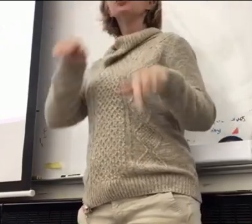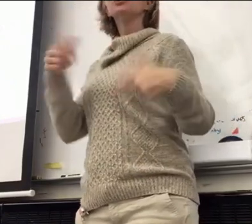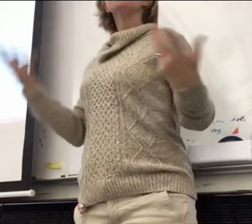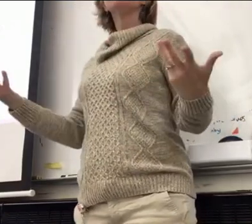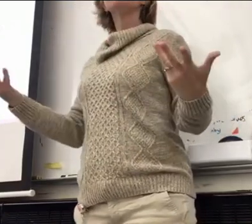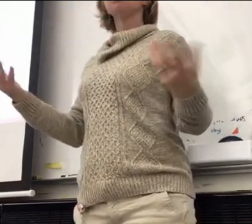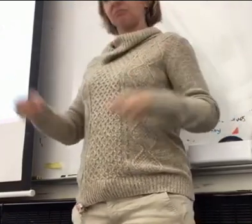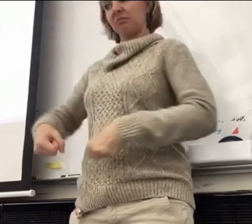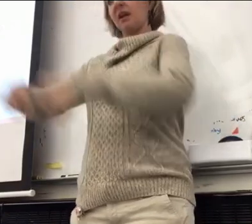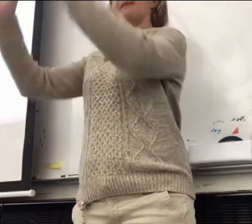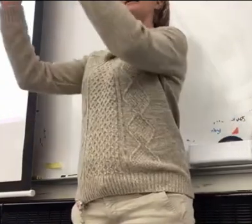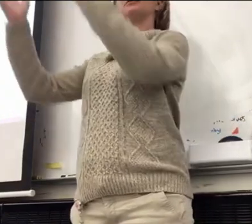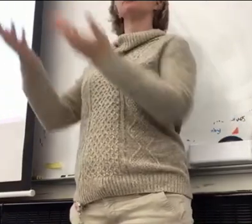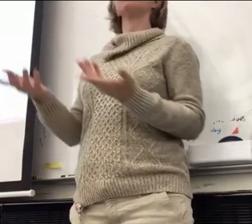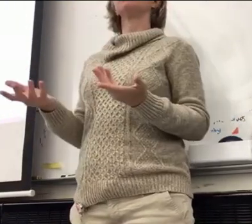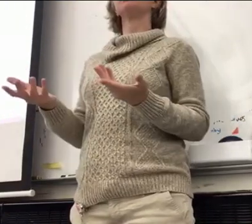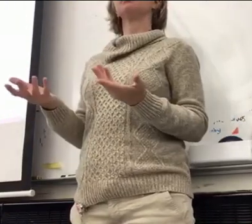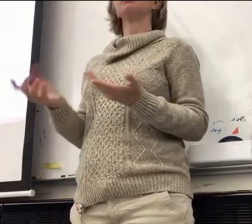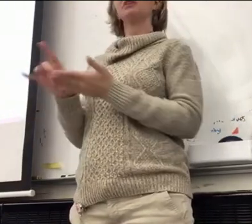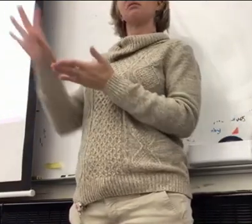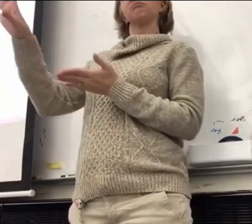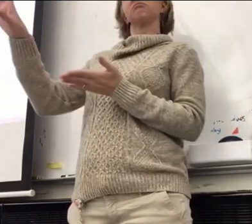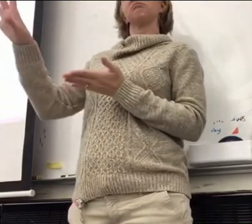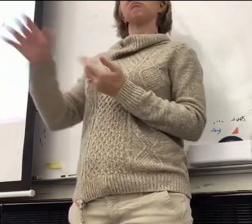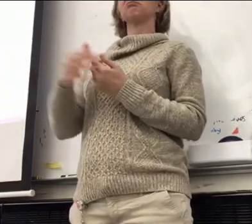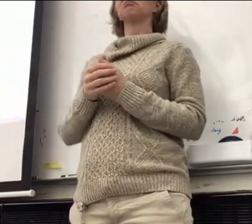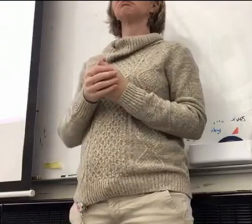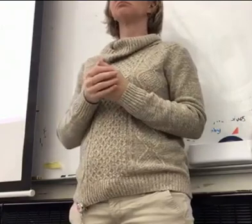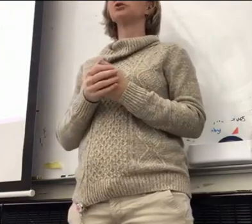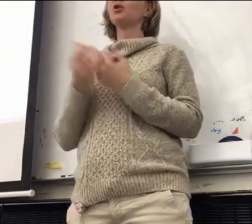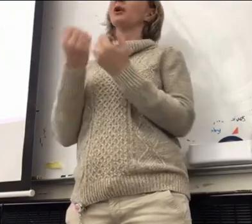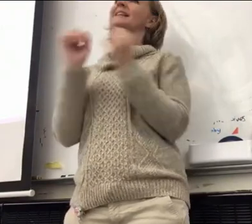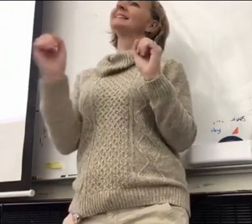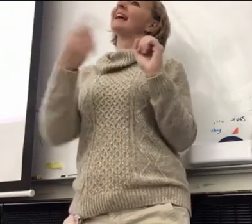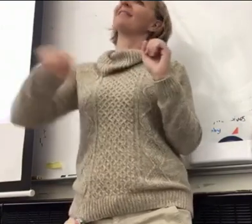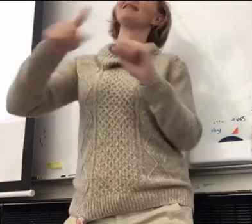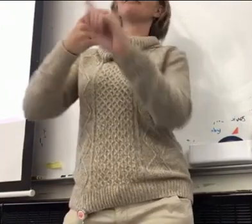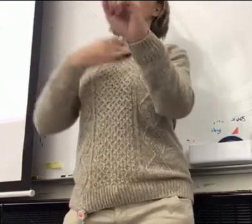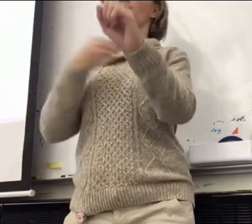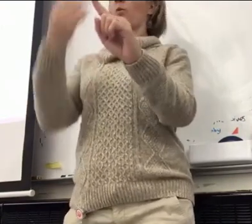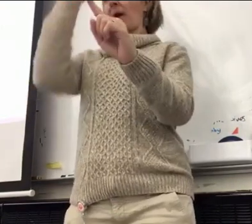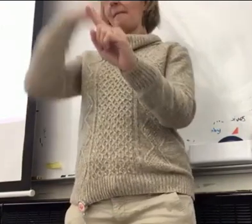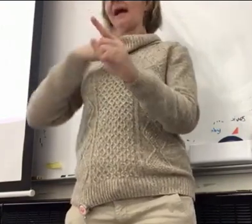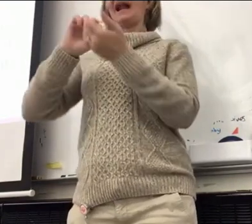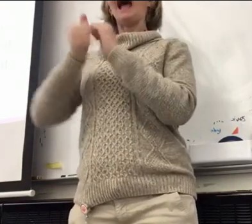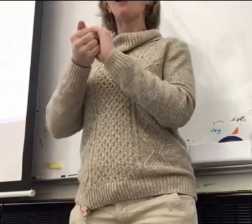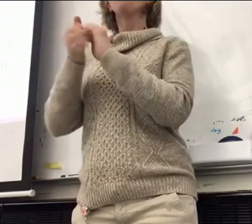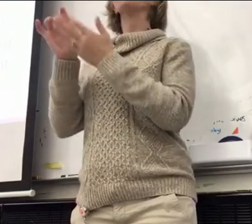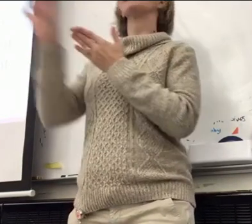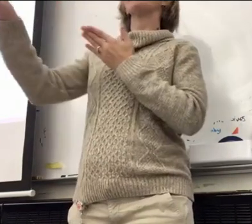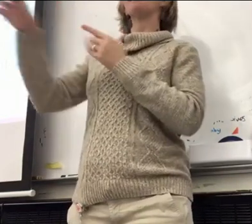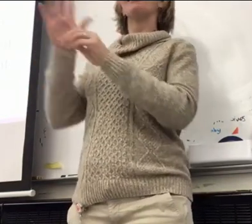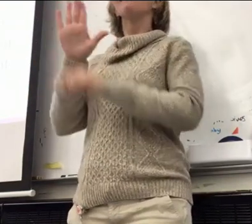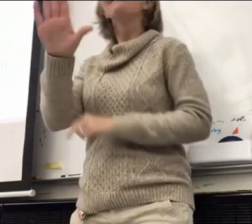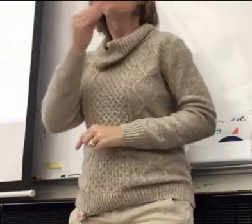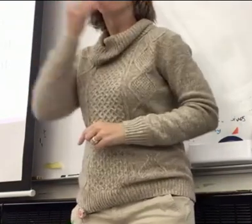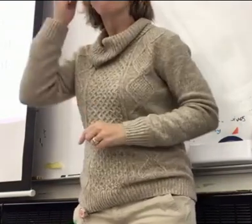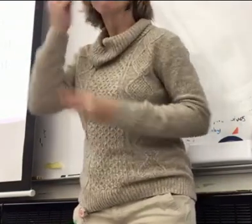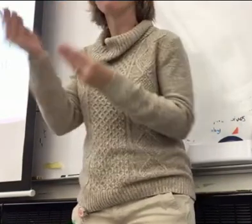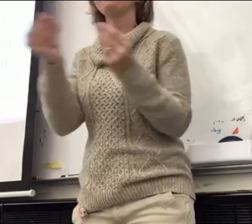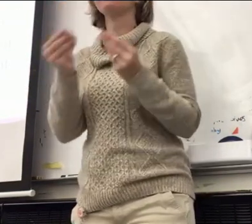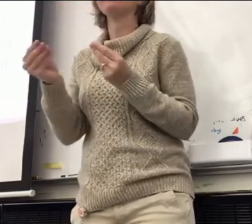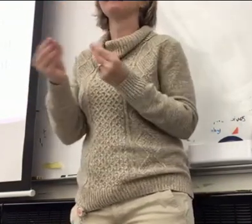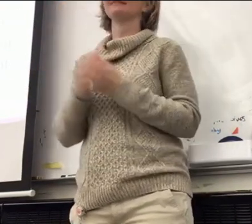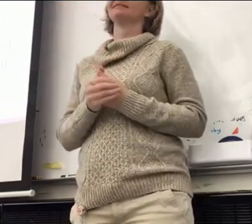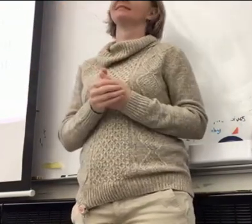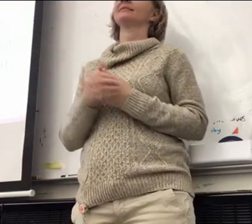survive? Kick them out. Okay? So in order to save them from the white man, we're going to kick them out of their homelands. Here's another